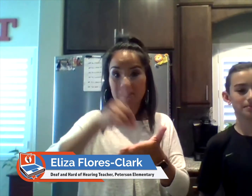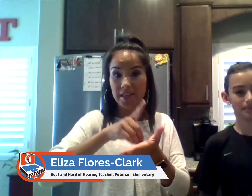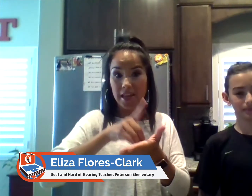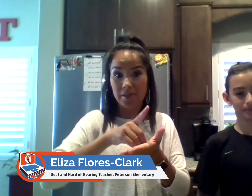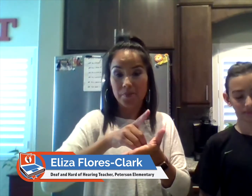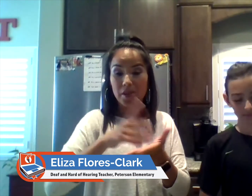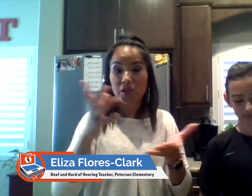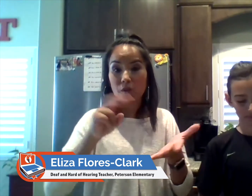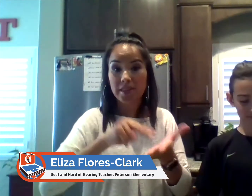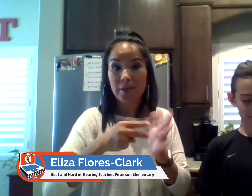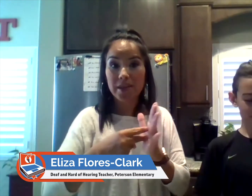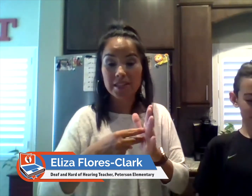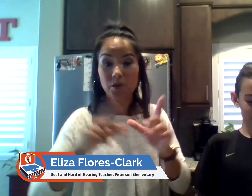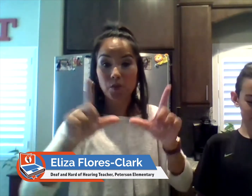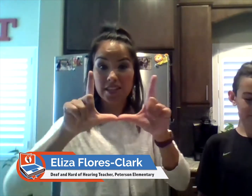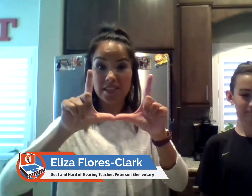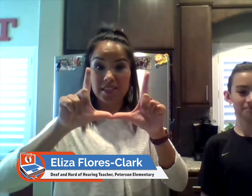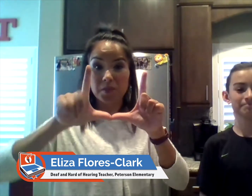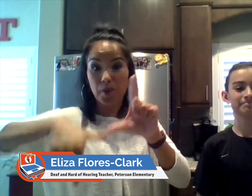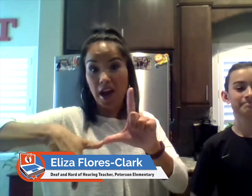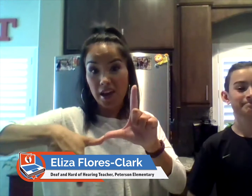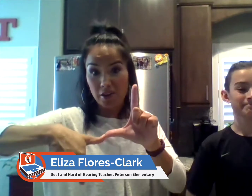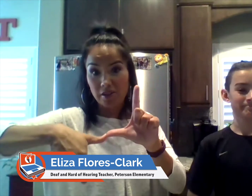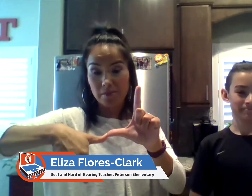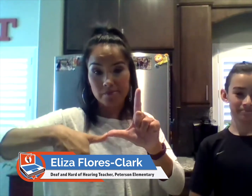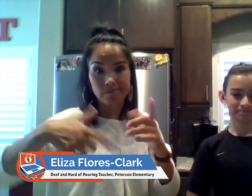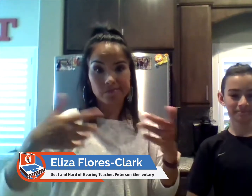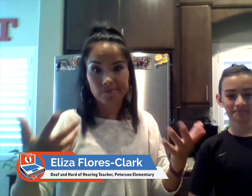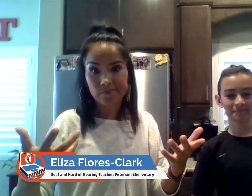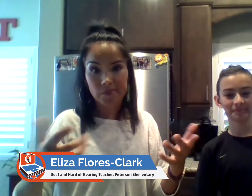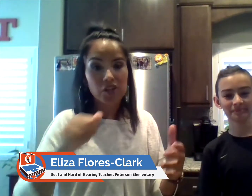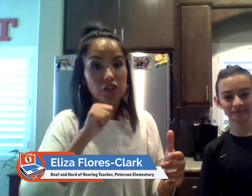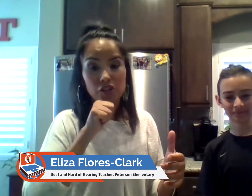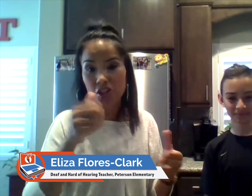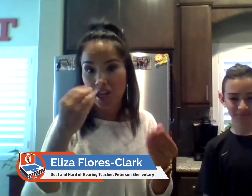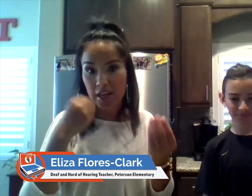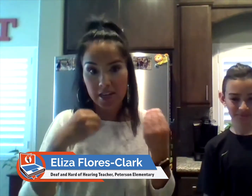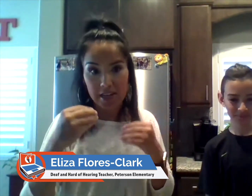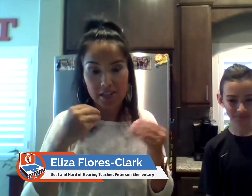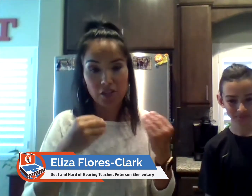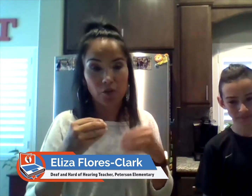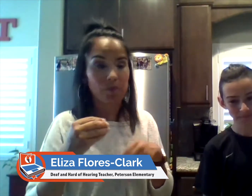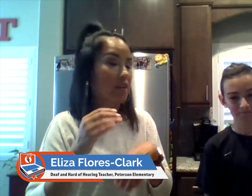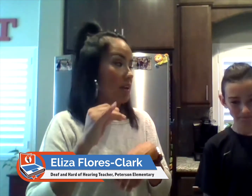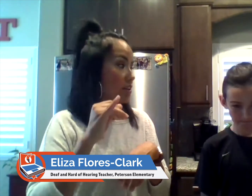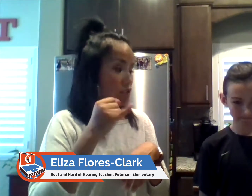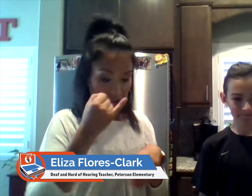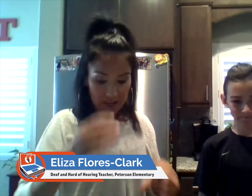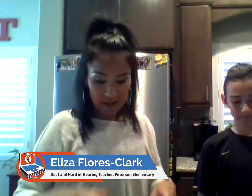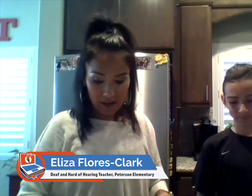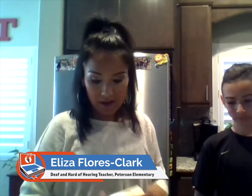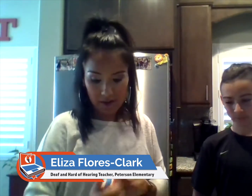date. So what that means is when it's expired, you should not eat it. So, Jaden,